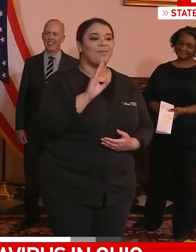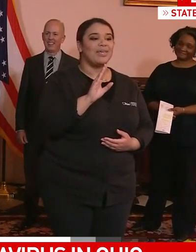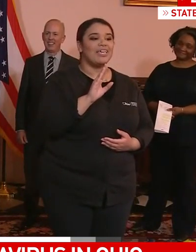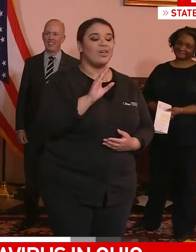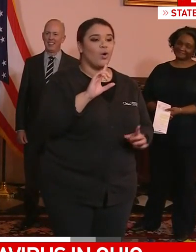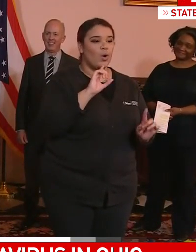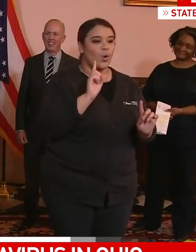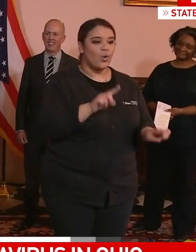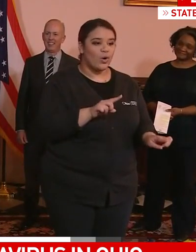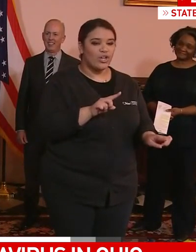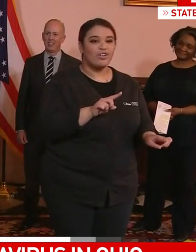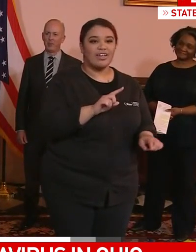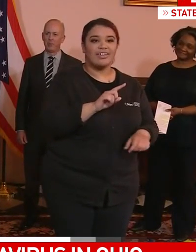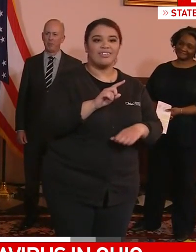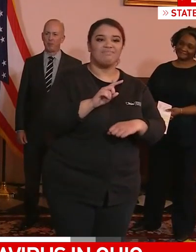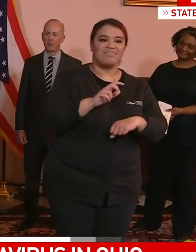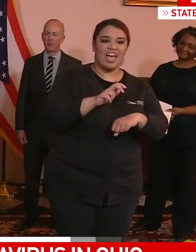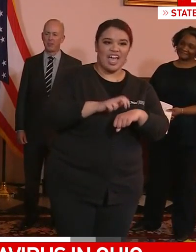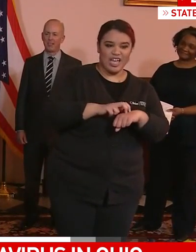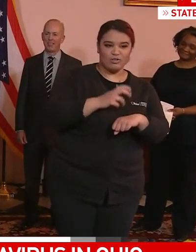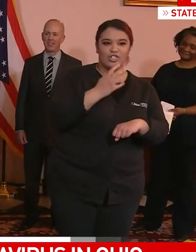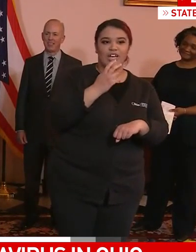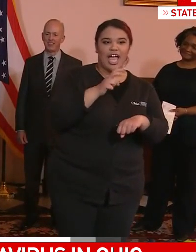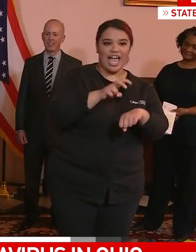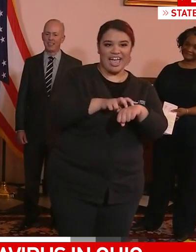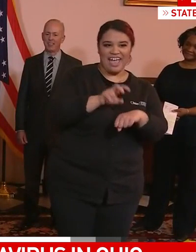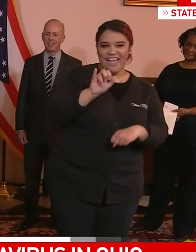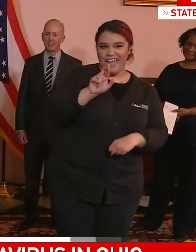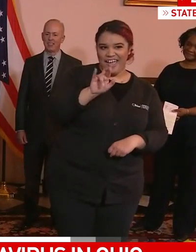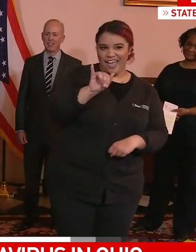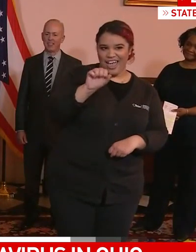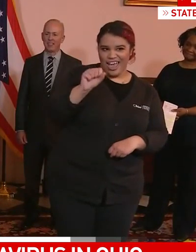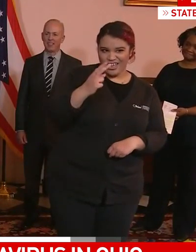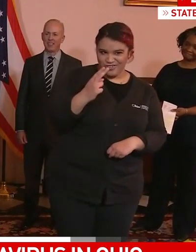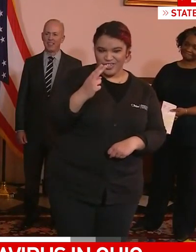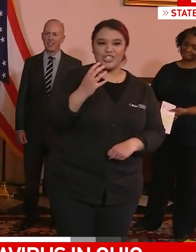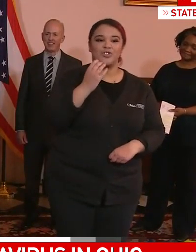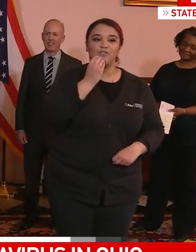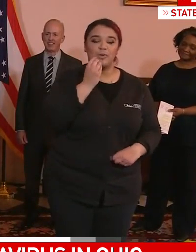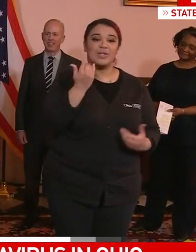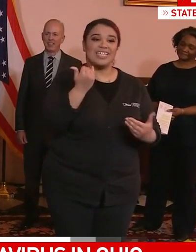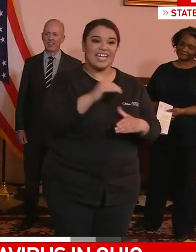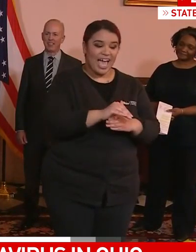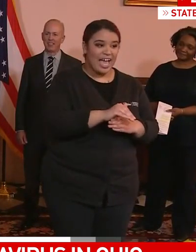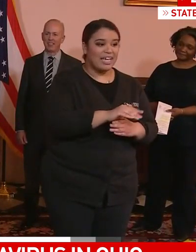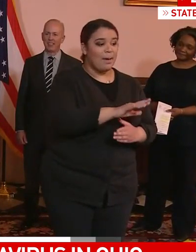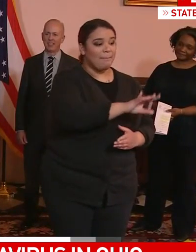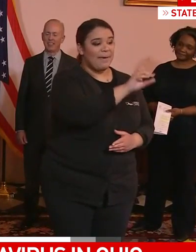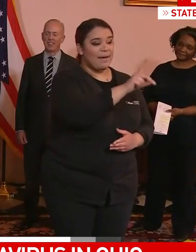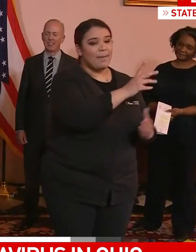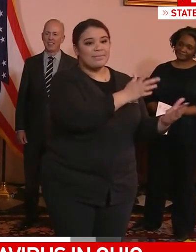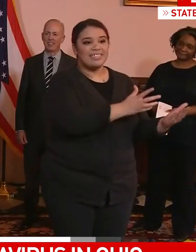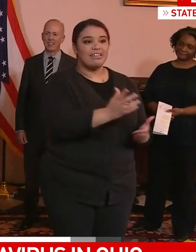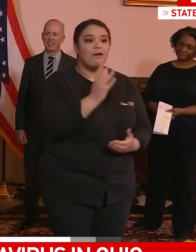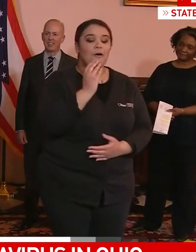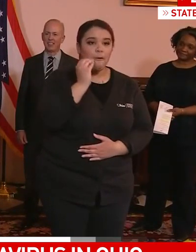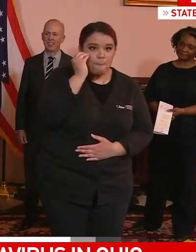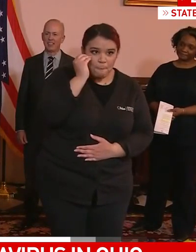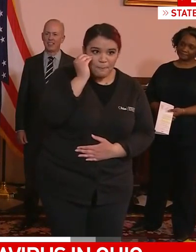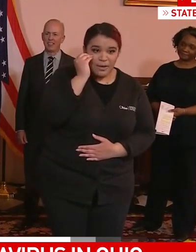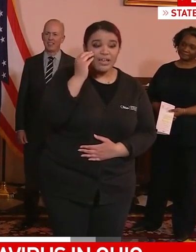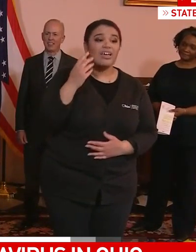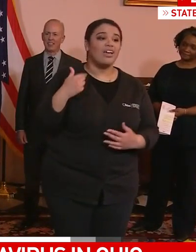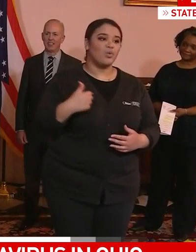to their grandmother, my wife Fran, and so we encourage other people to do that. This is a way that we can support the